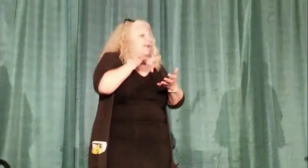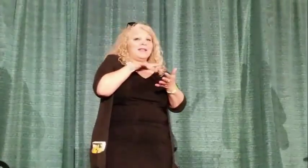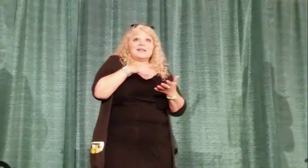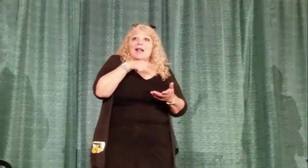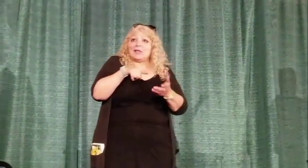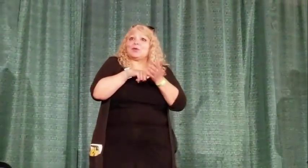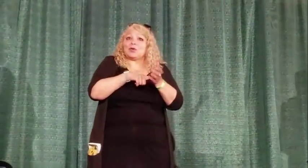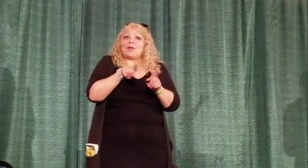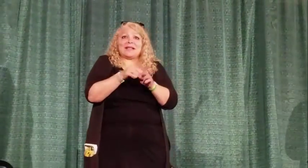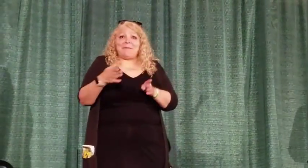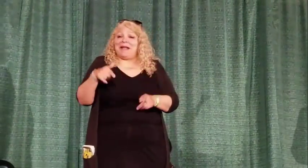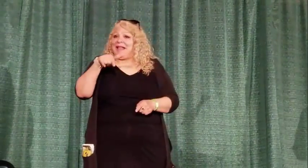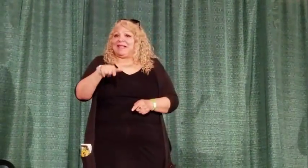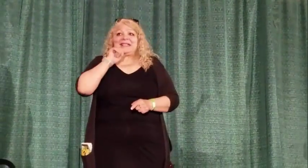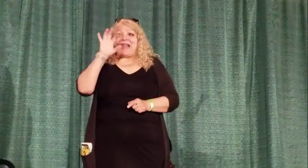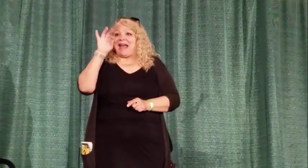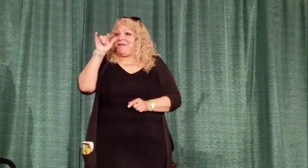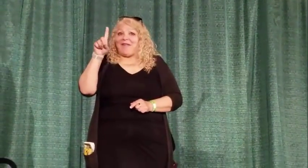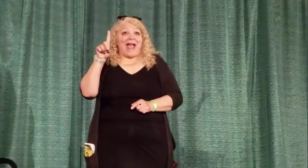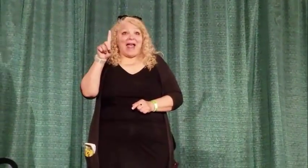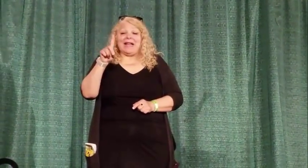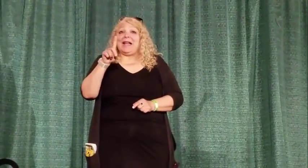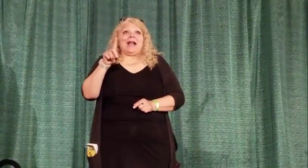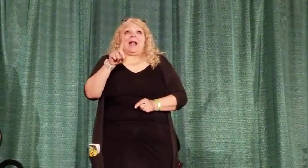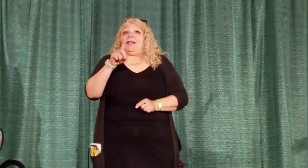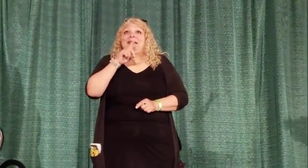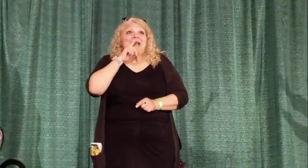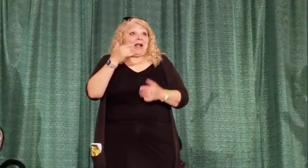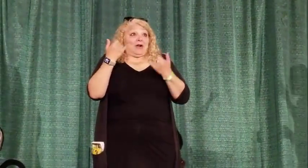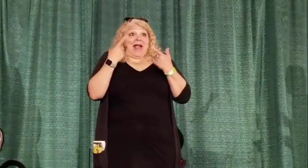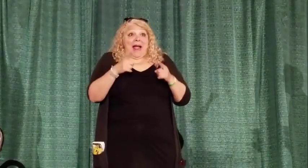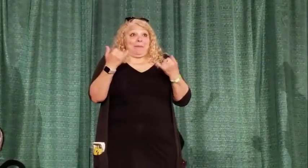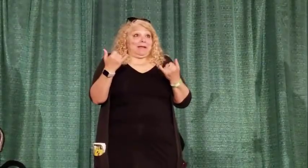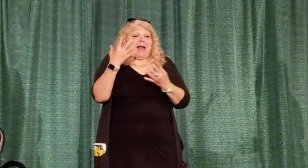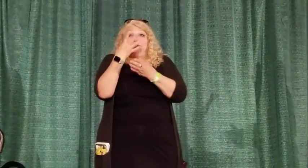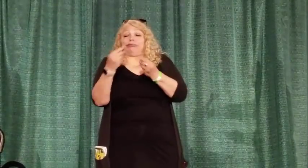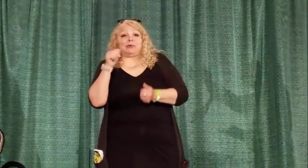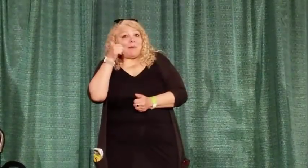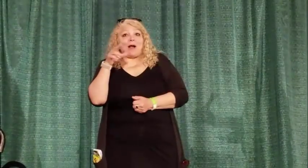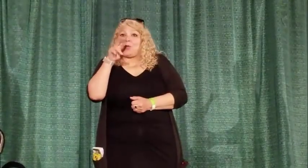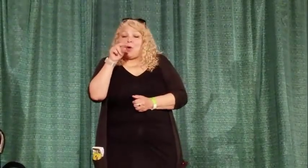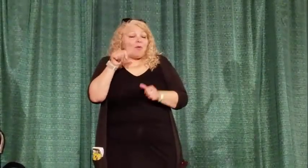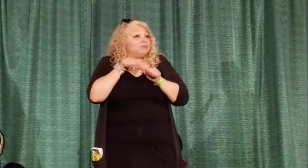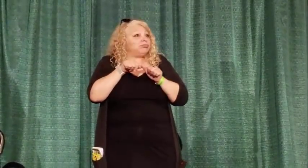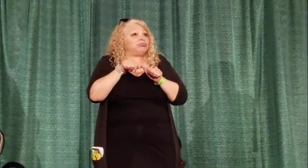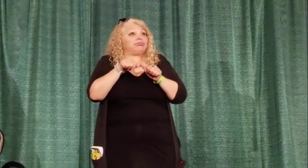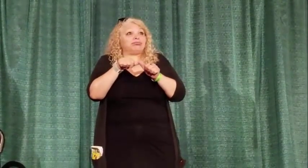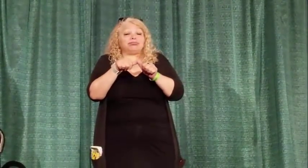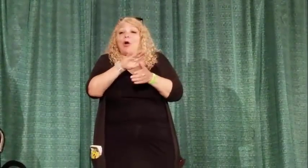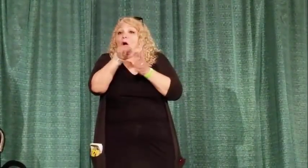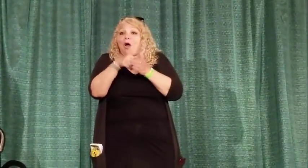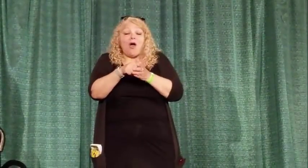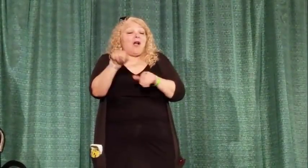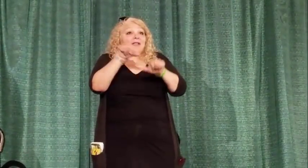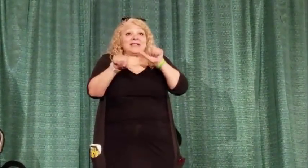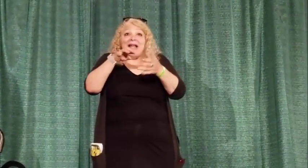same thing. It's going to fad. It's not going to come and go. It's always going to show, every study we do for the next 40 years, through our whole lifetime, is going to show the same thing.